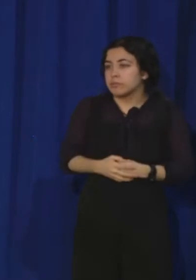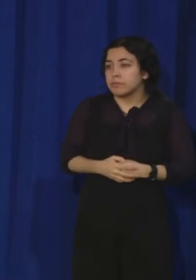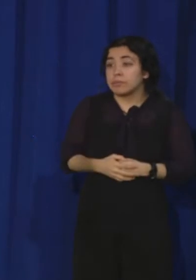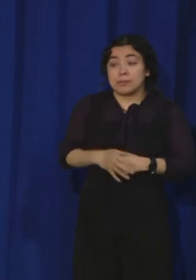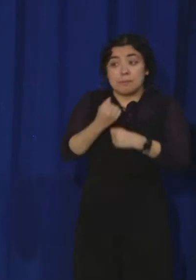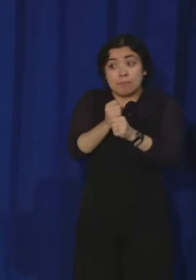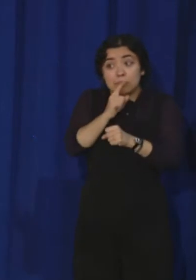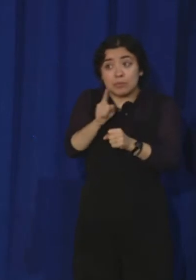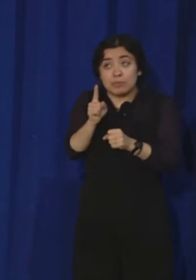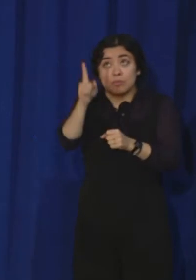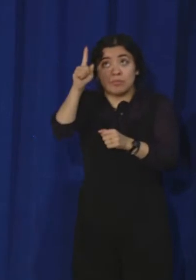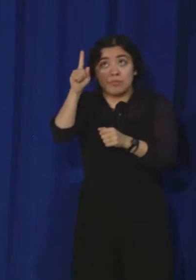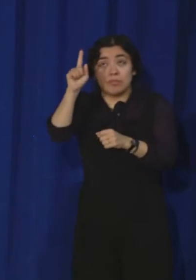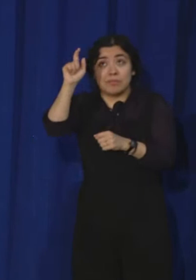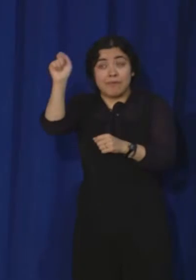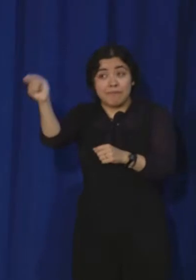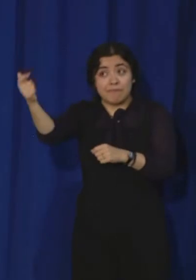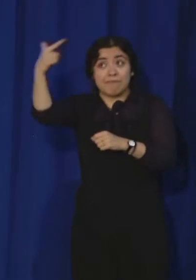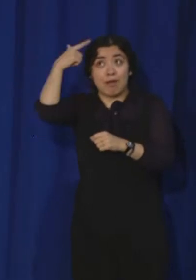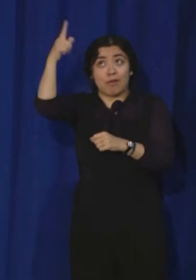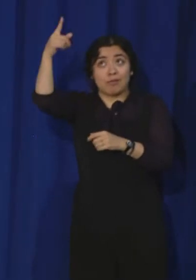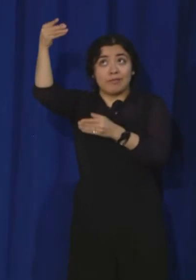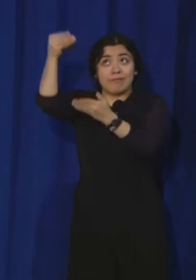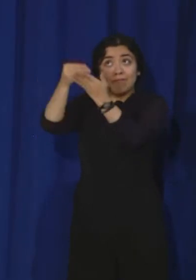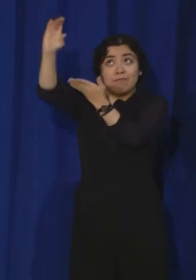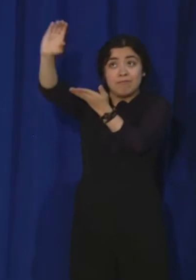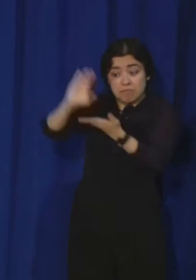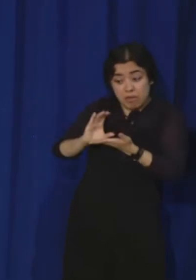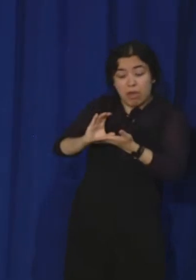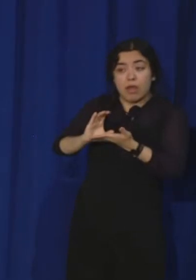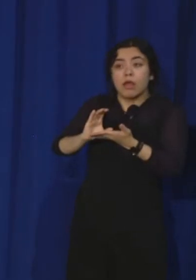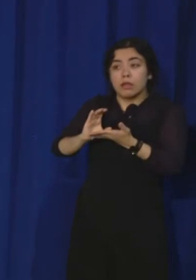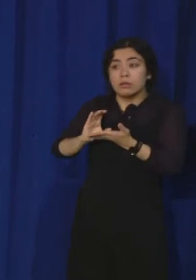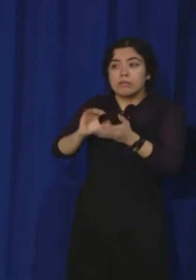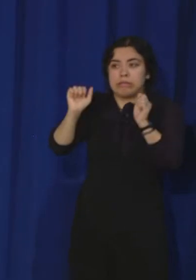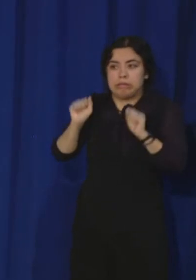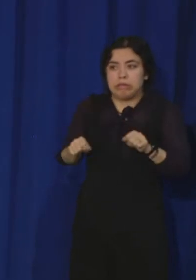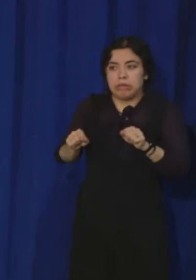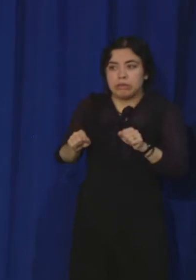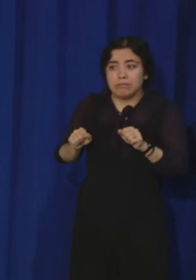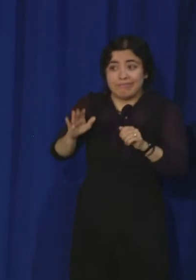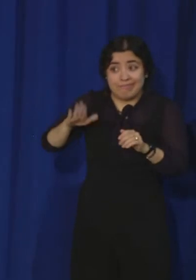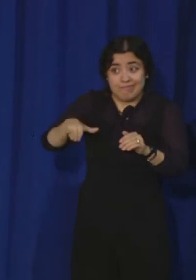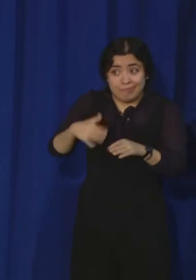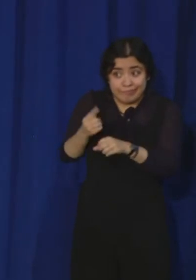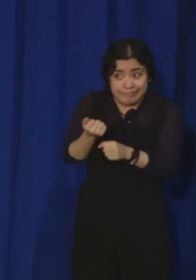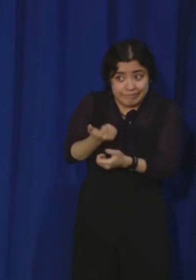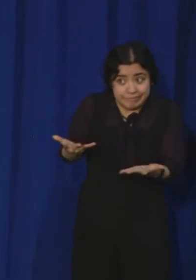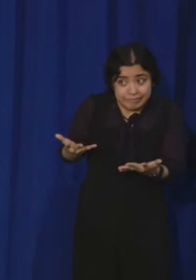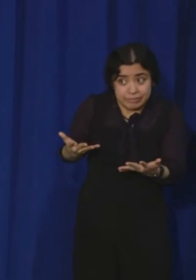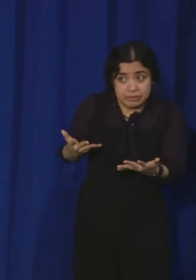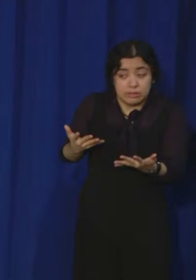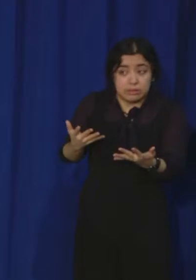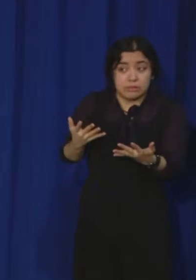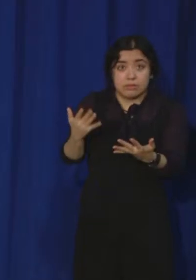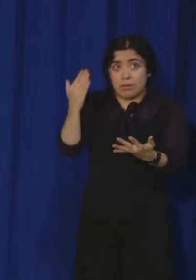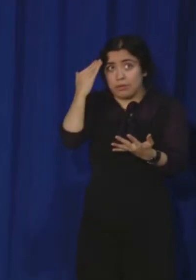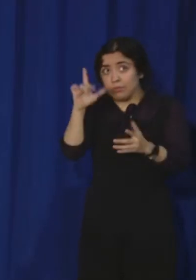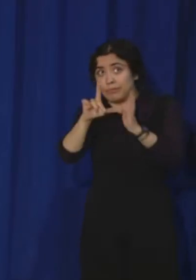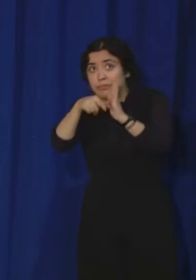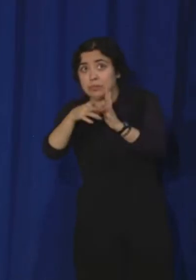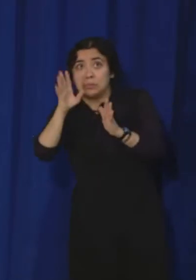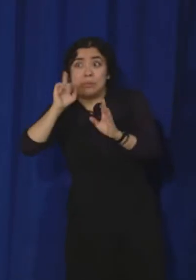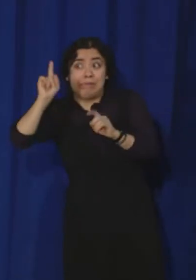It's been at the high level. It's been announced that there will be vaccine money that is very much needed to be able